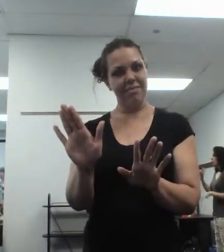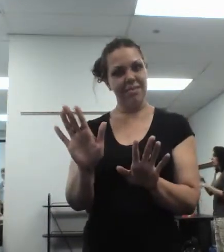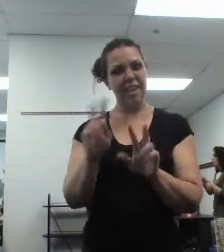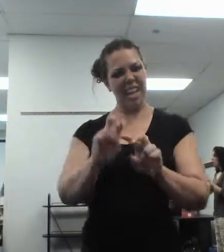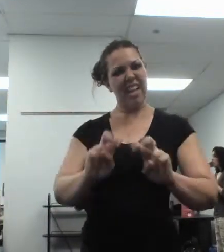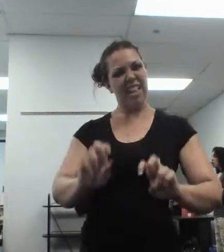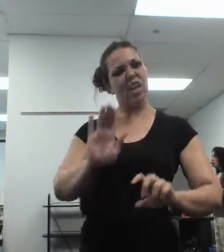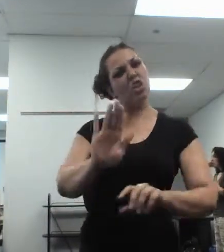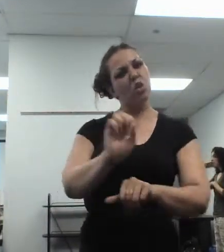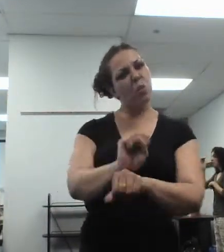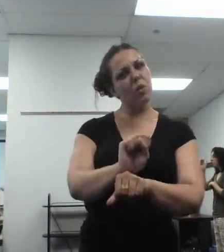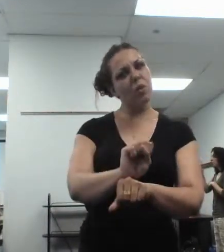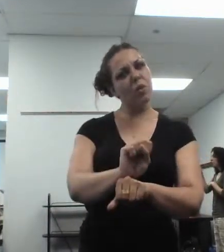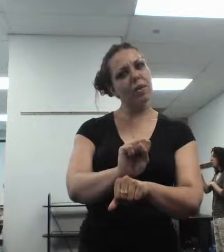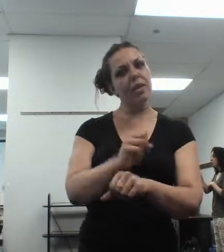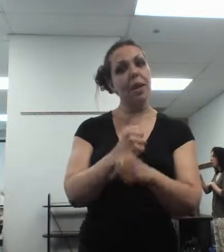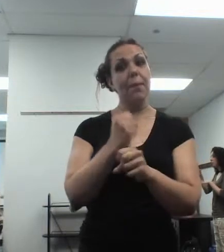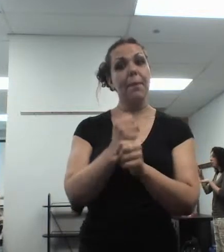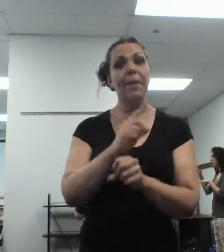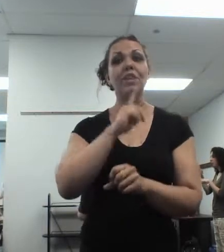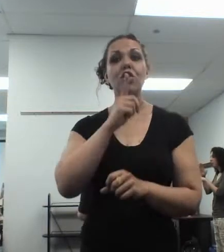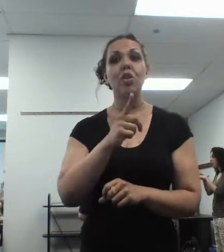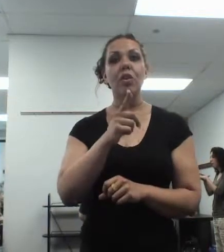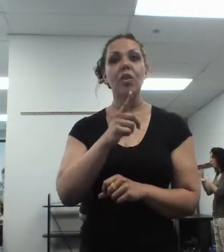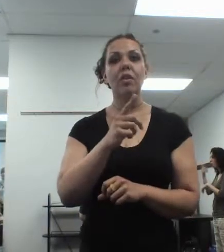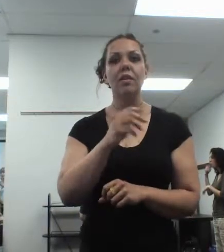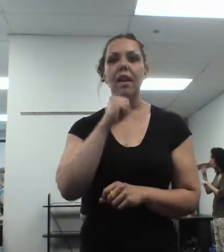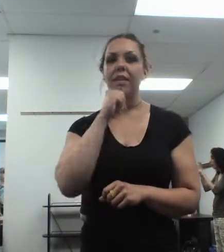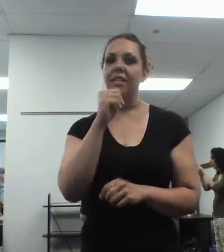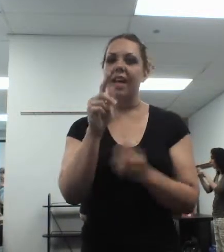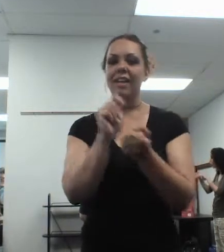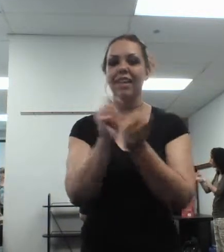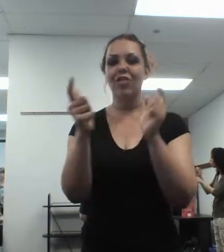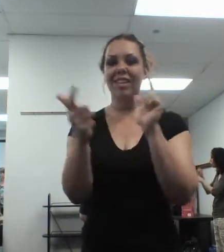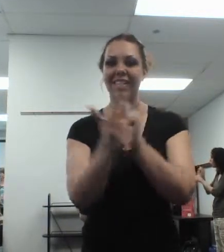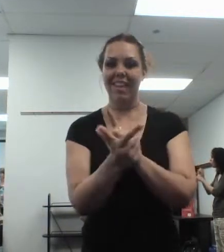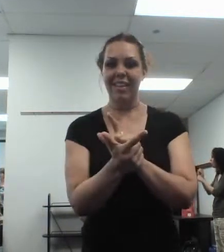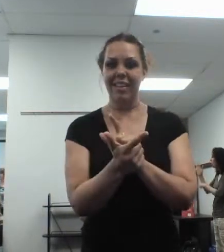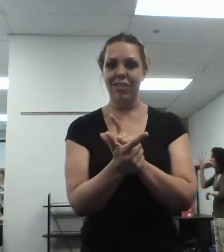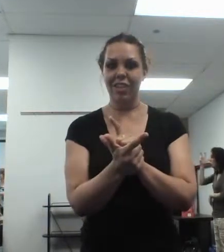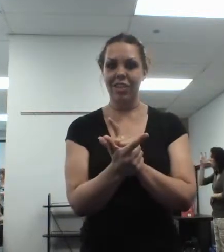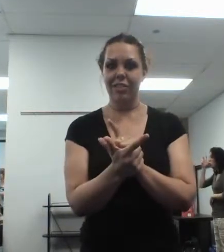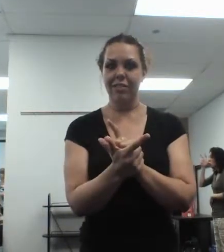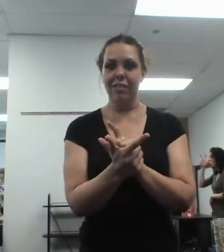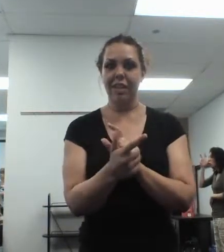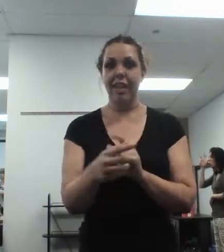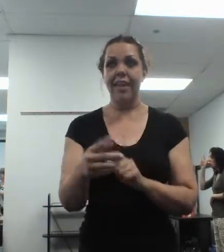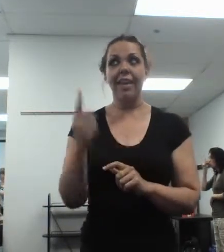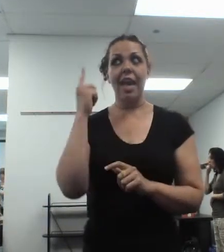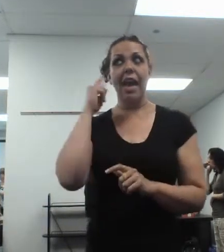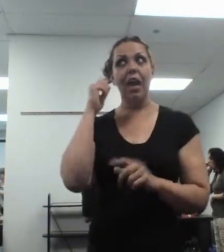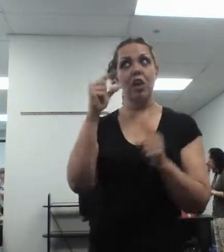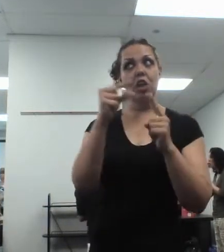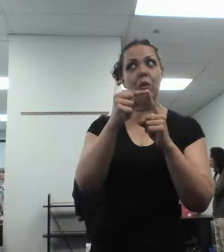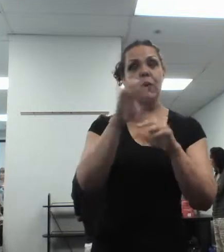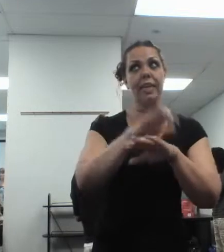make sure that it's not a literal translation. I've heard a word in English, I know the sign for it, I just sign it.